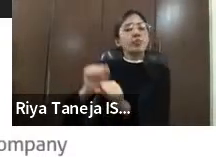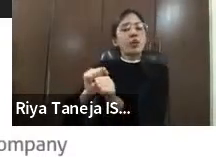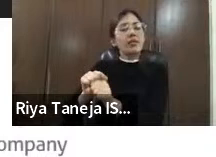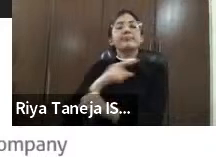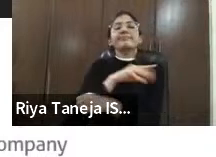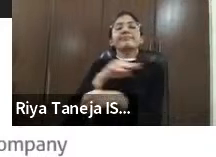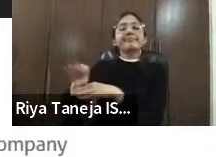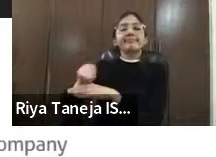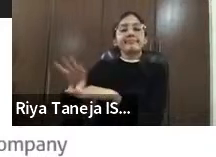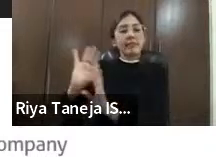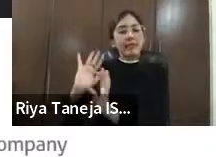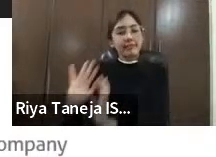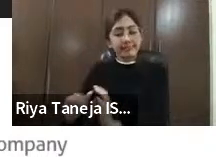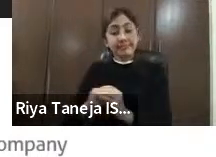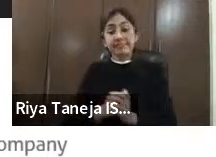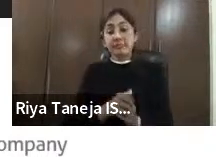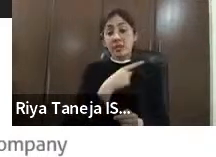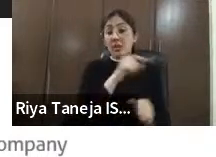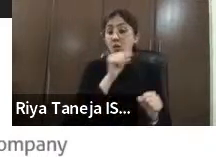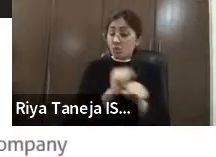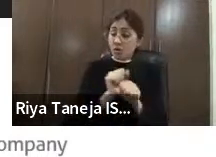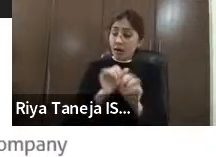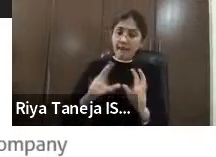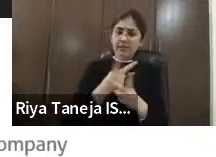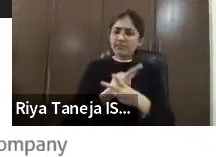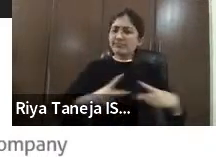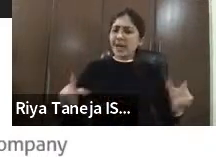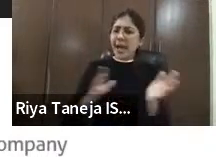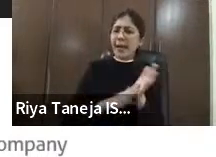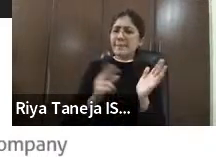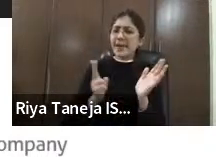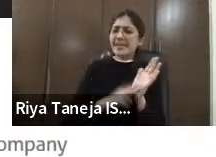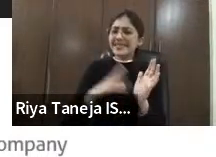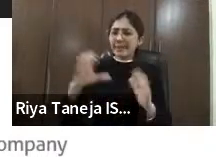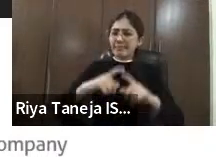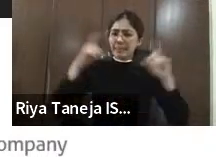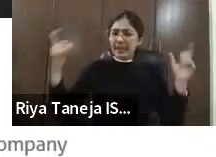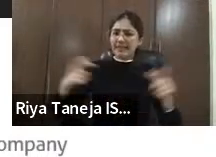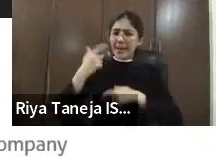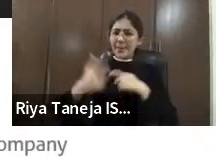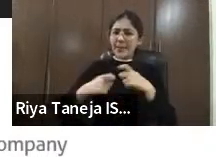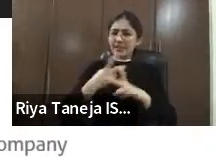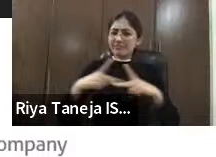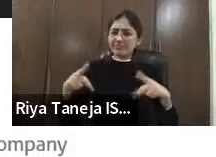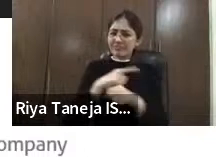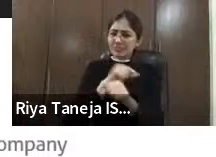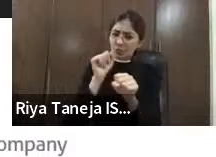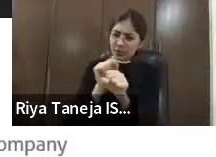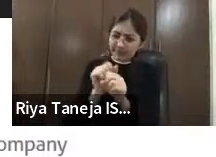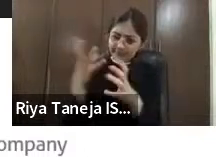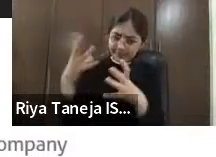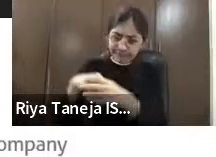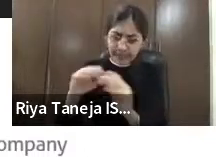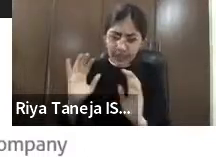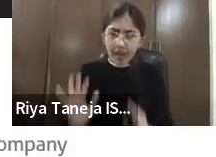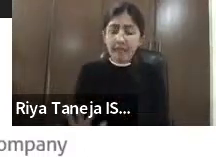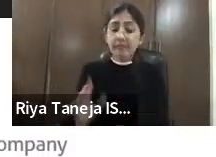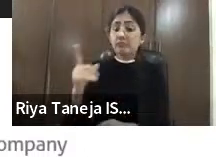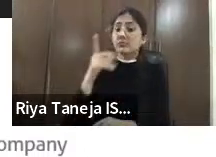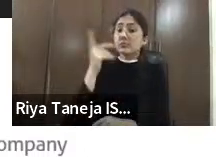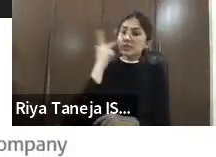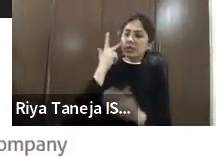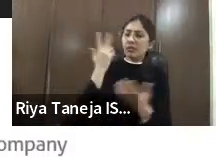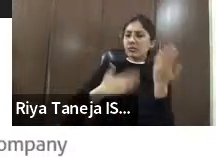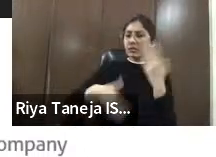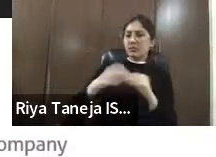Shashwati has worked with multinational companies to ensure that the workplaces hire talent with